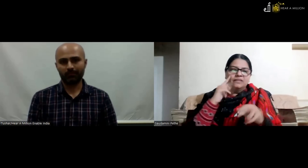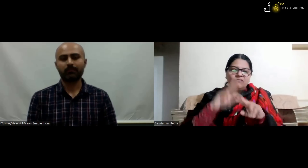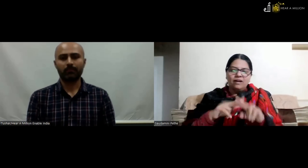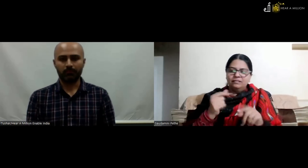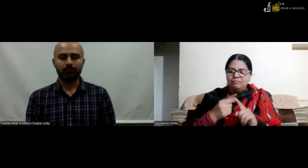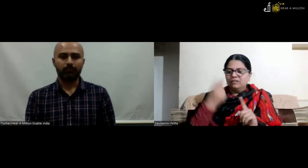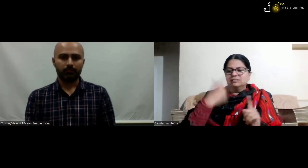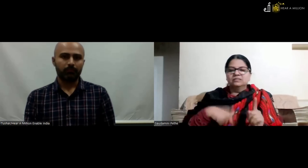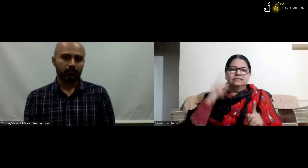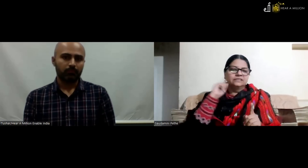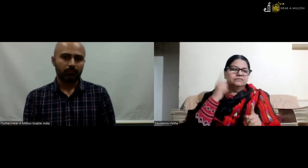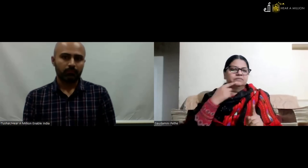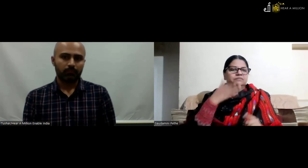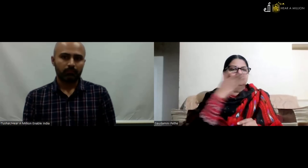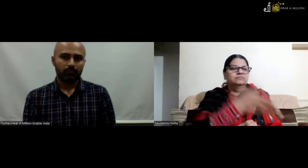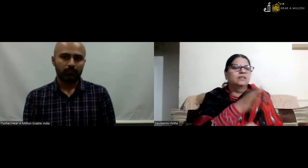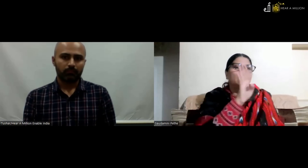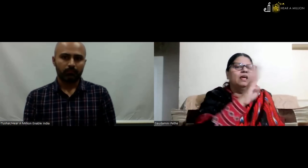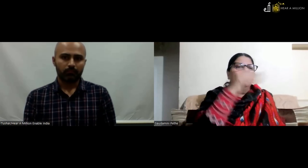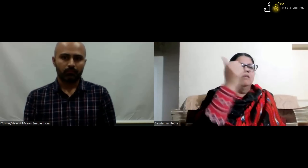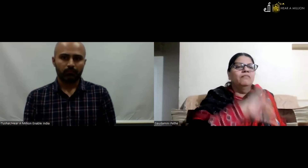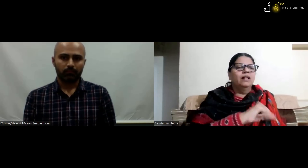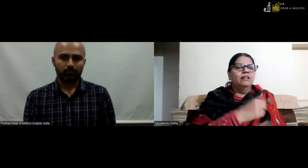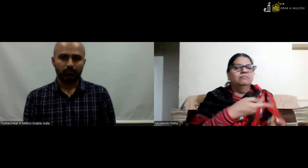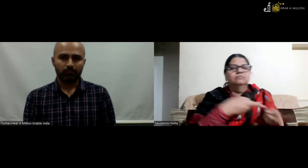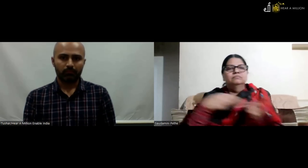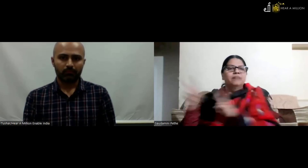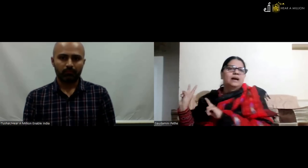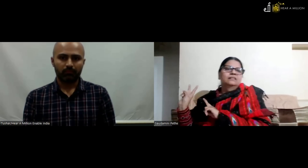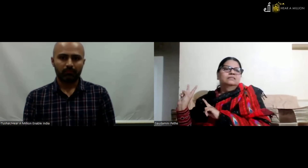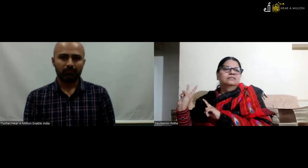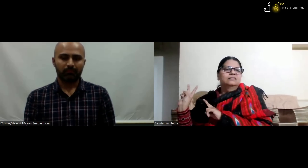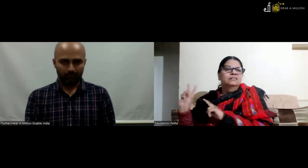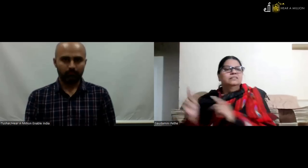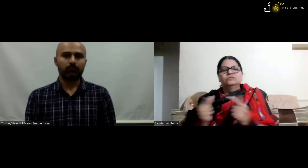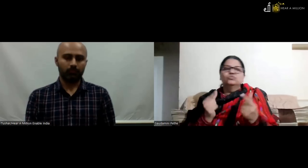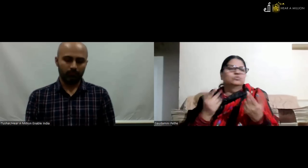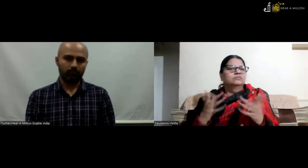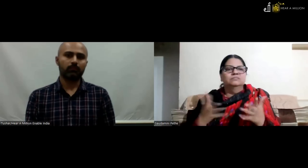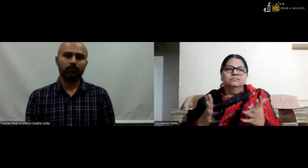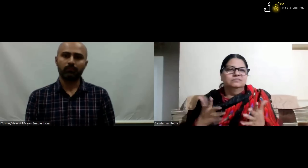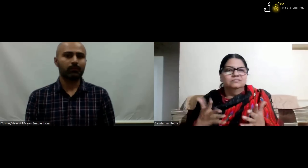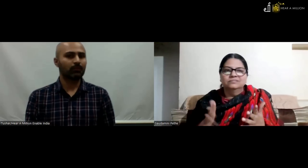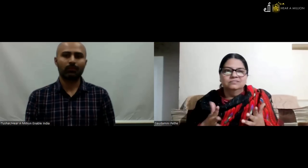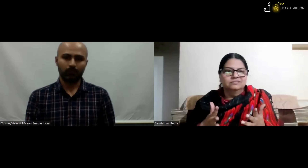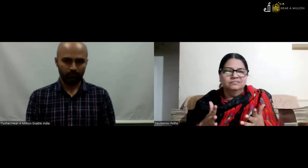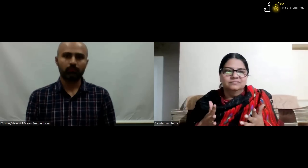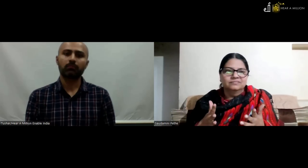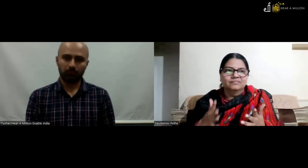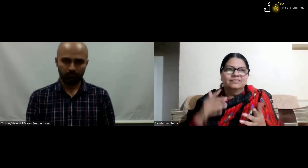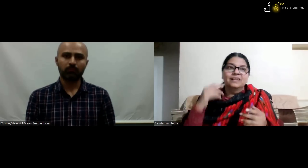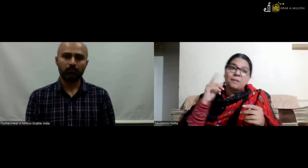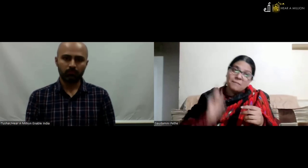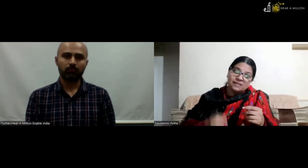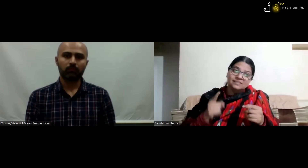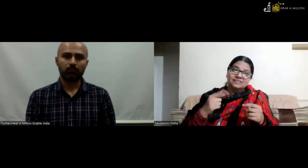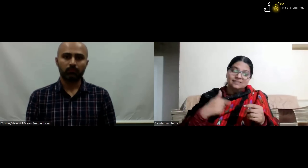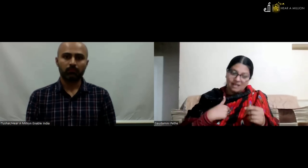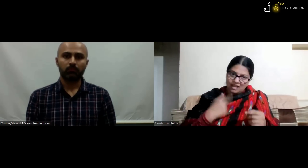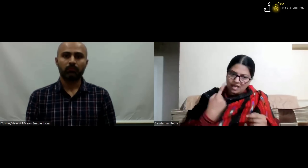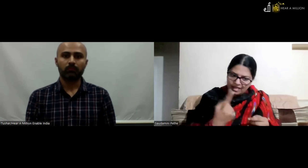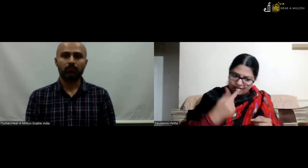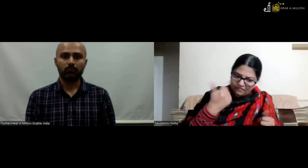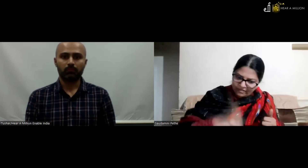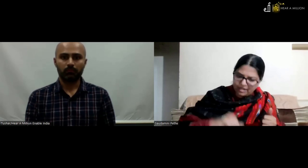to work together. We have to be united for. We have to be united for it, right? If we are going and